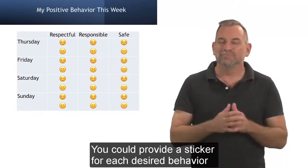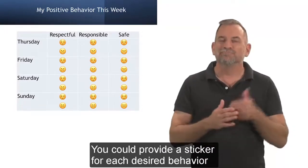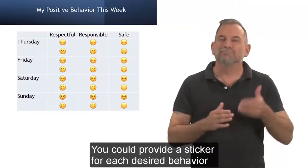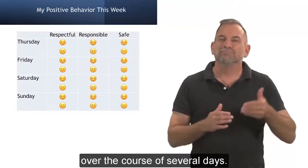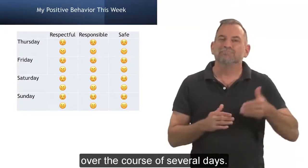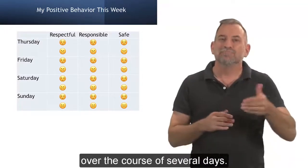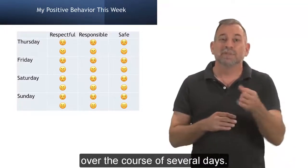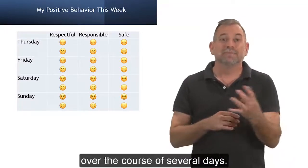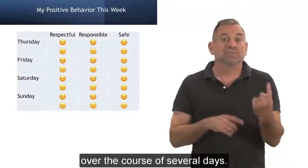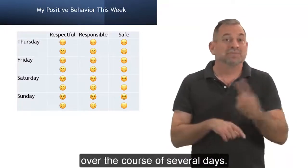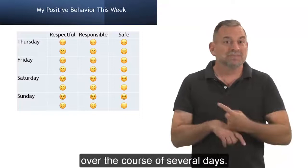several days.